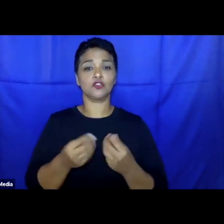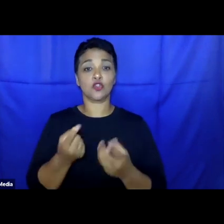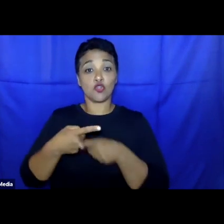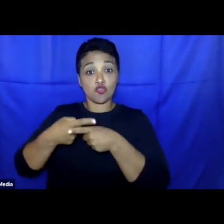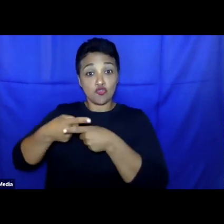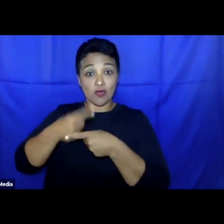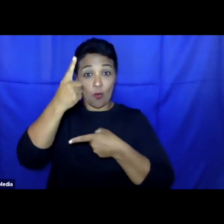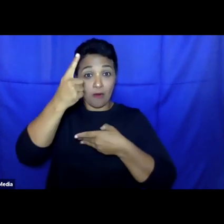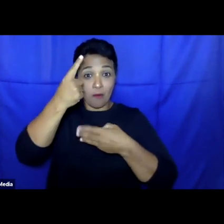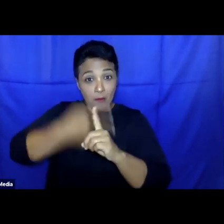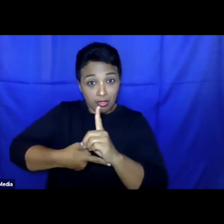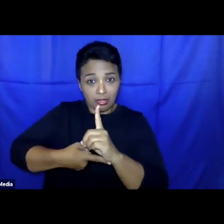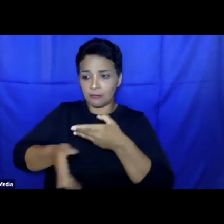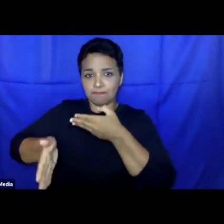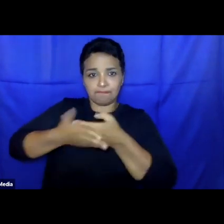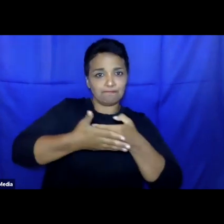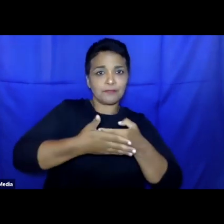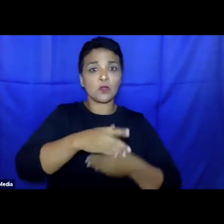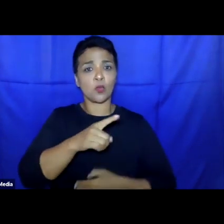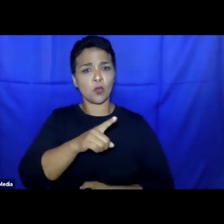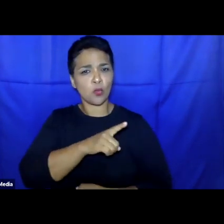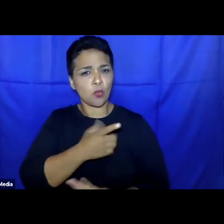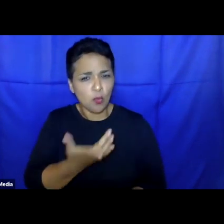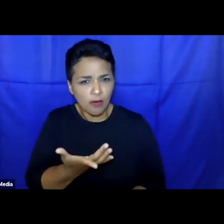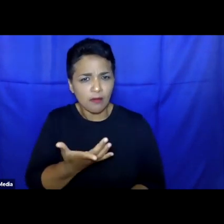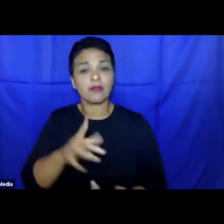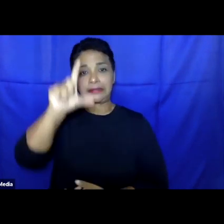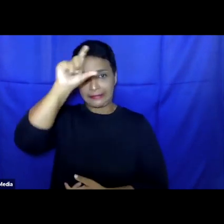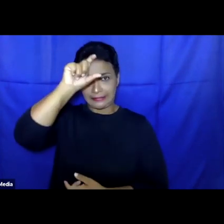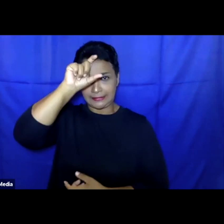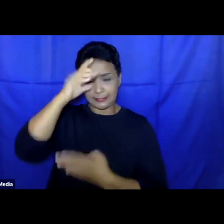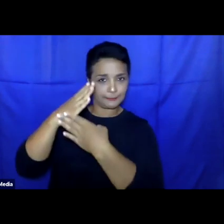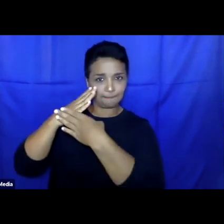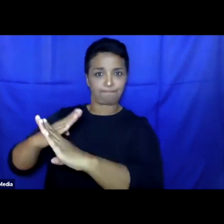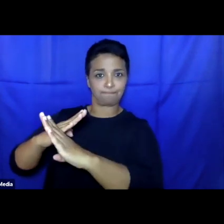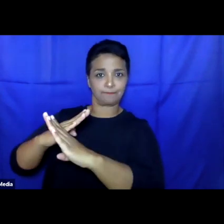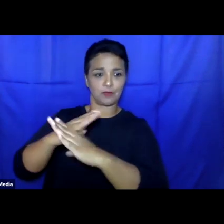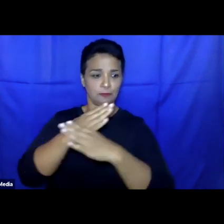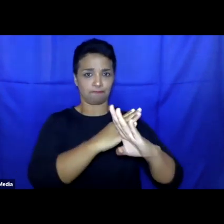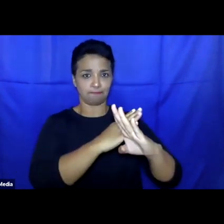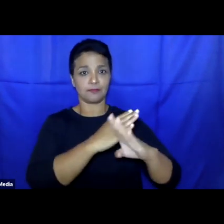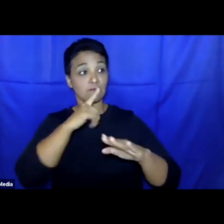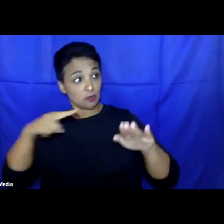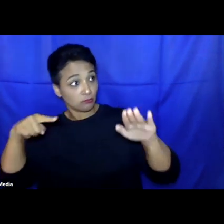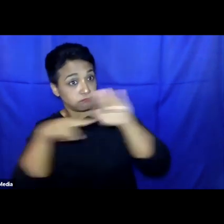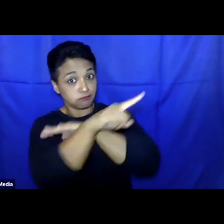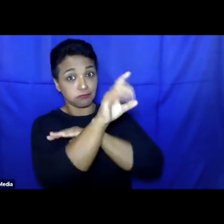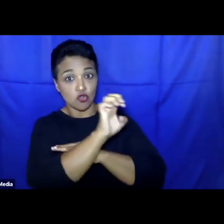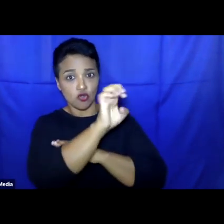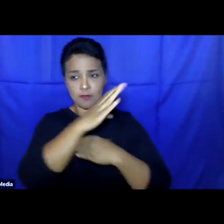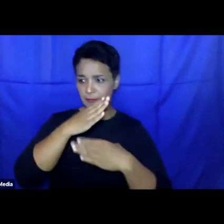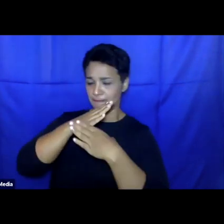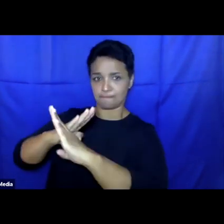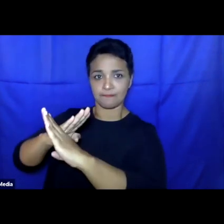month, subsequent to Turkey's decision at the time to open its borders to anyone wishing to cross to Europe. Among the many